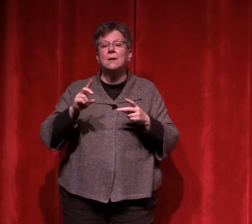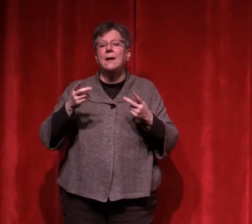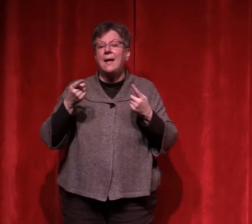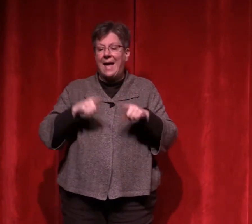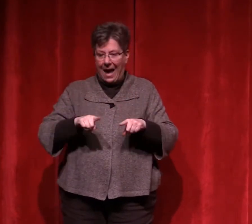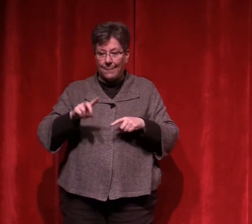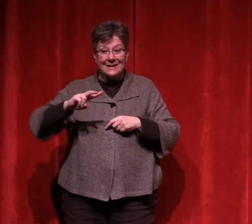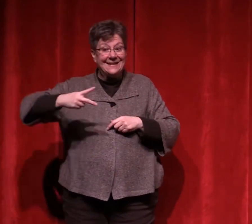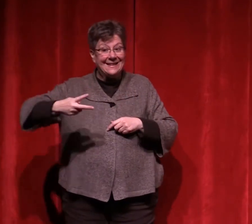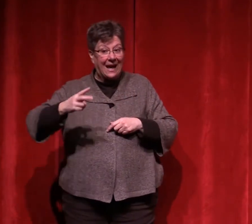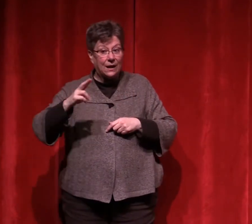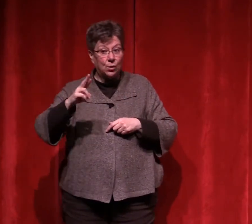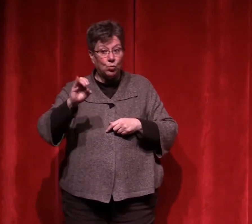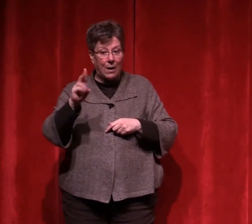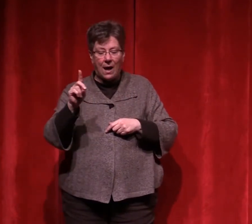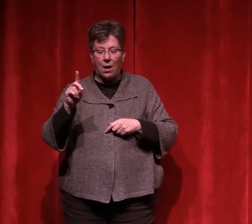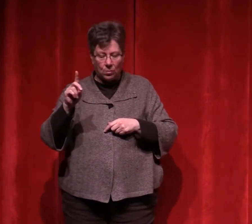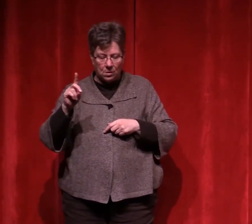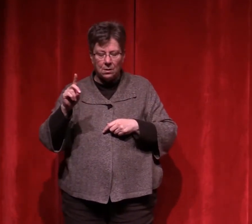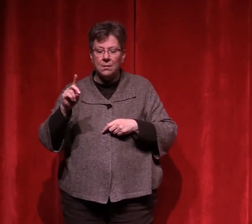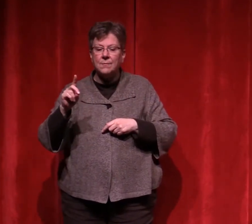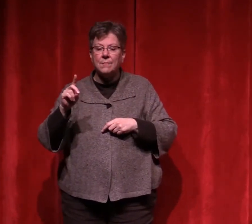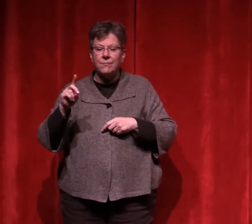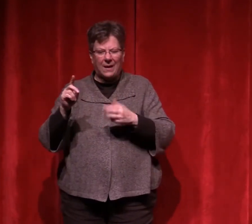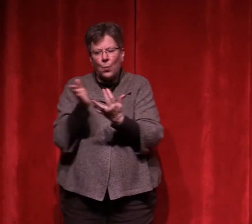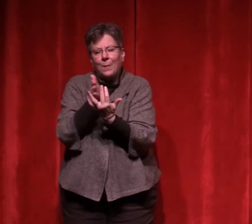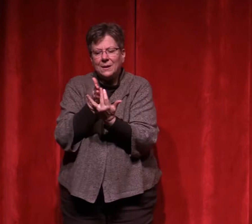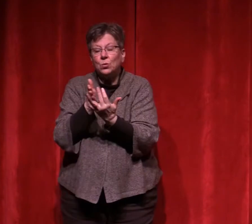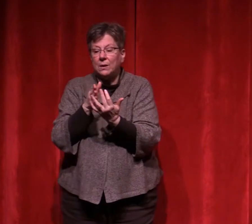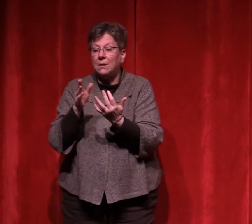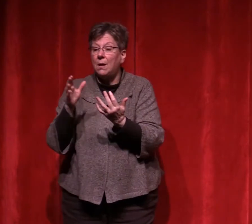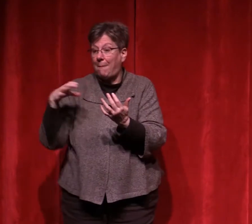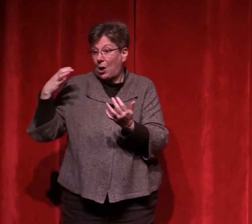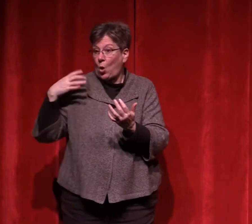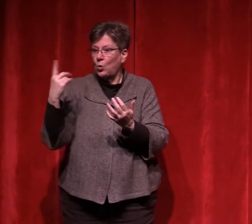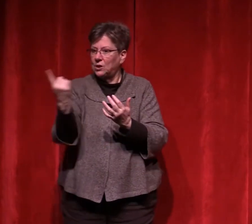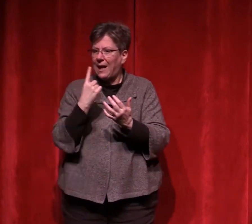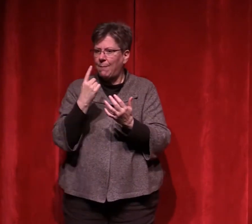I don't even hear a word my coach is saying to me in between rounds. I'm just like,